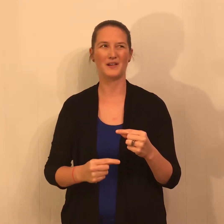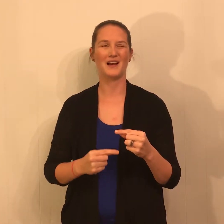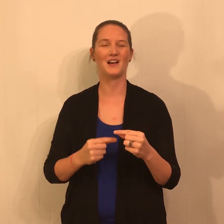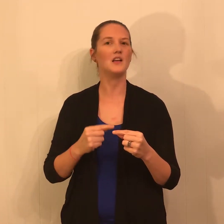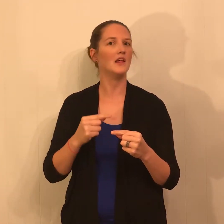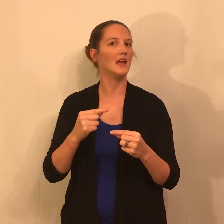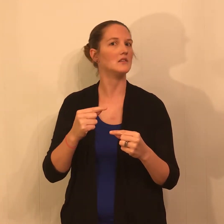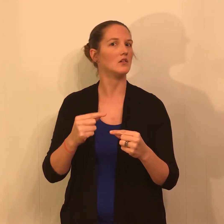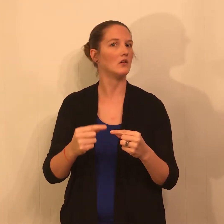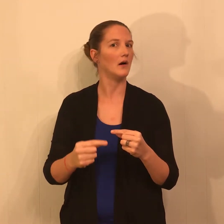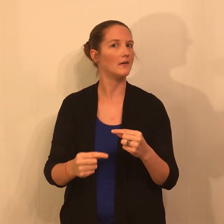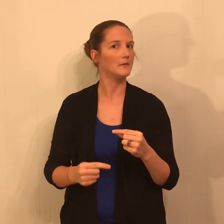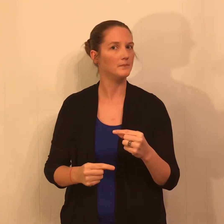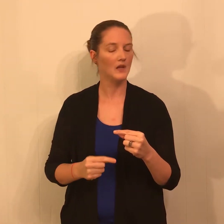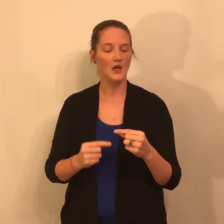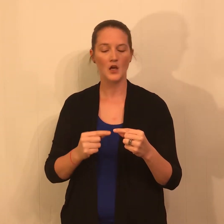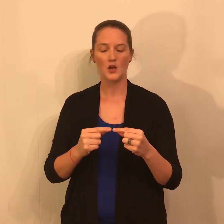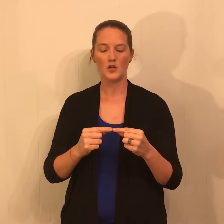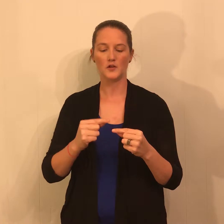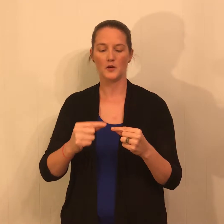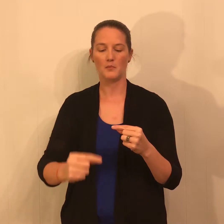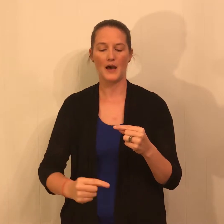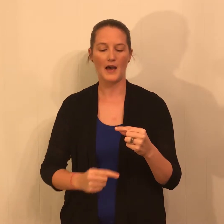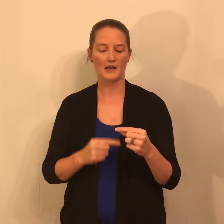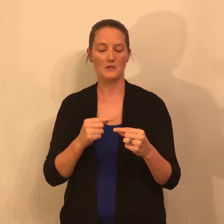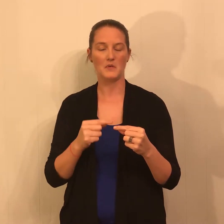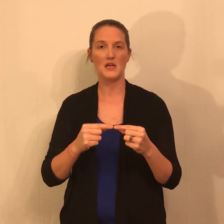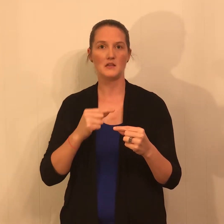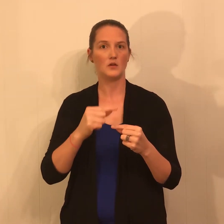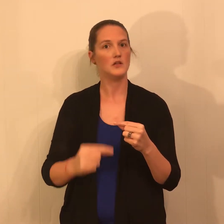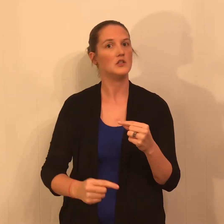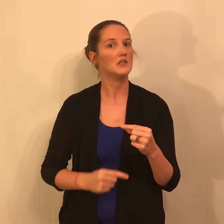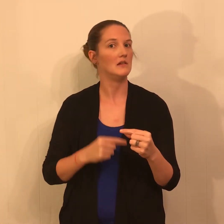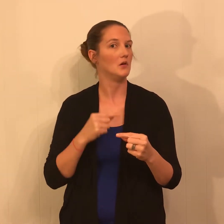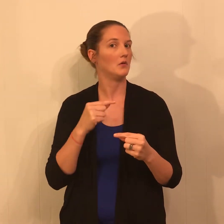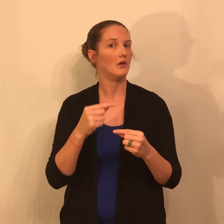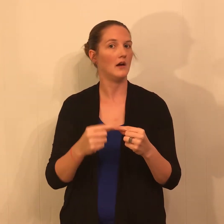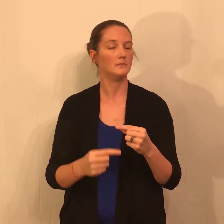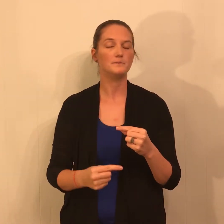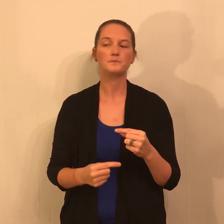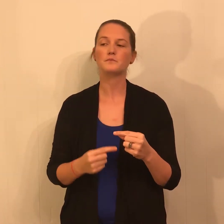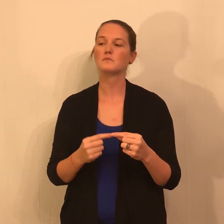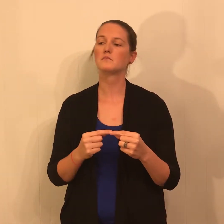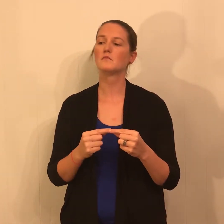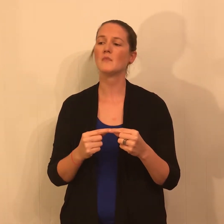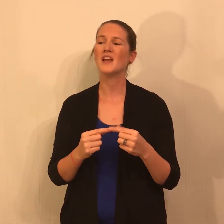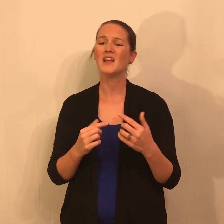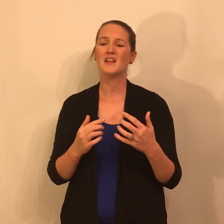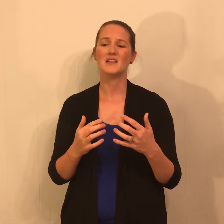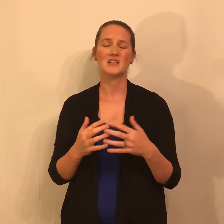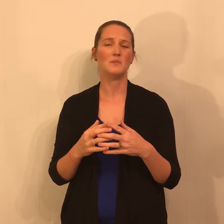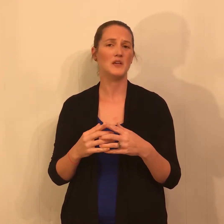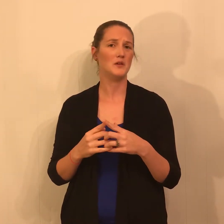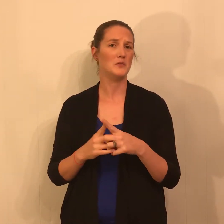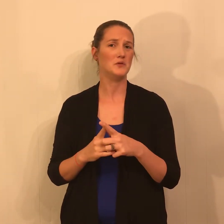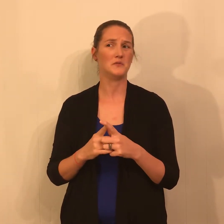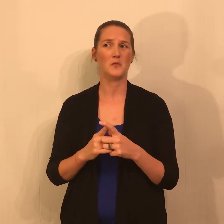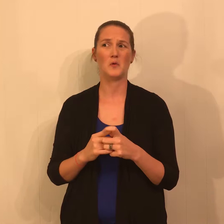kind of like the hands on the clock. You can come back and meet, or you can just keep going around. This can be used